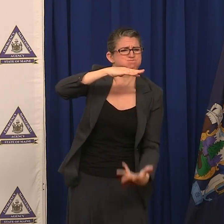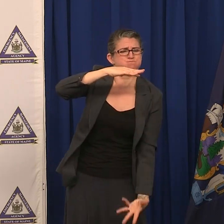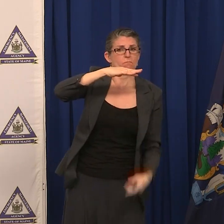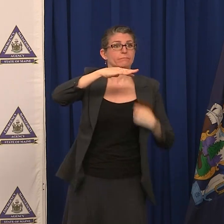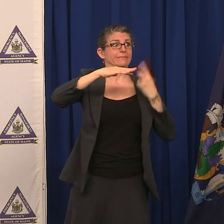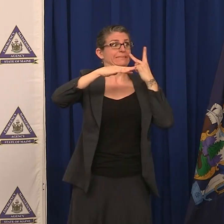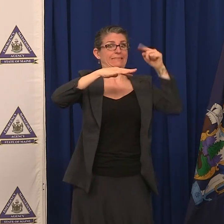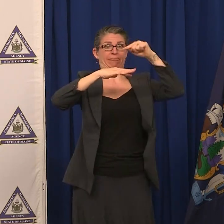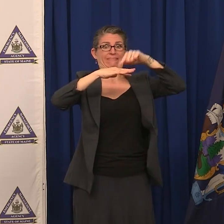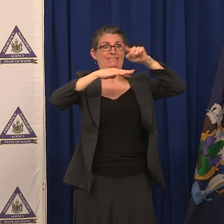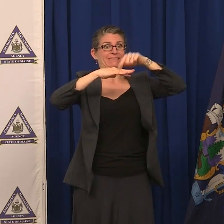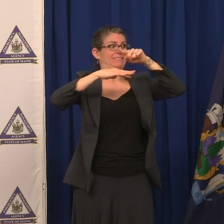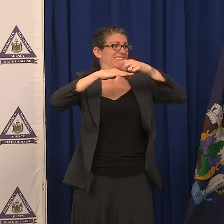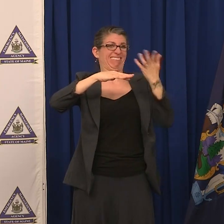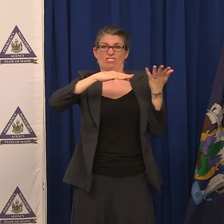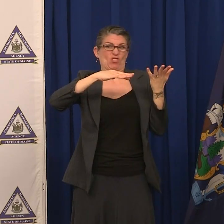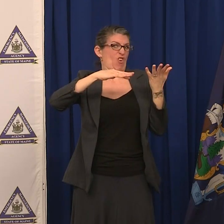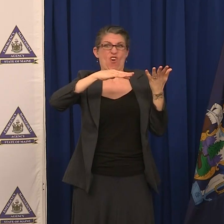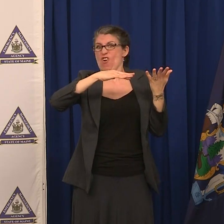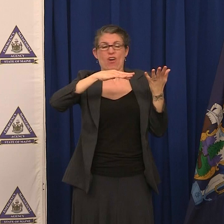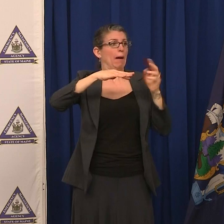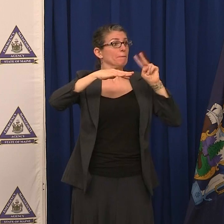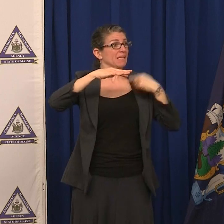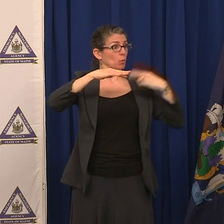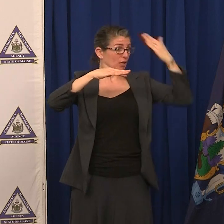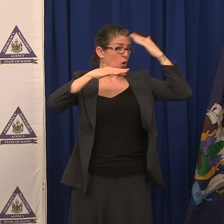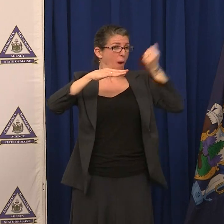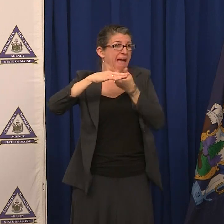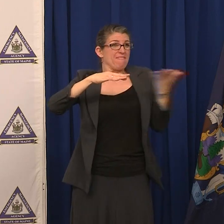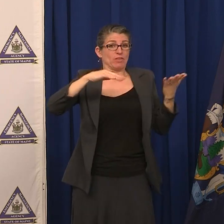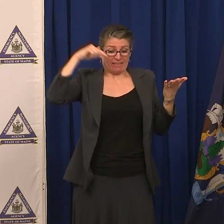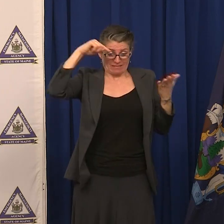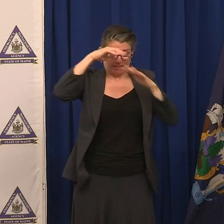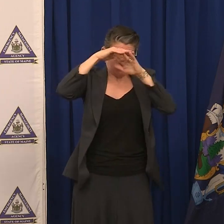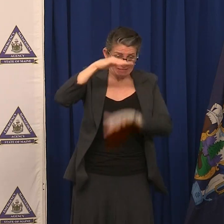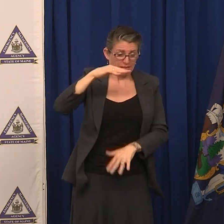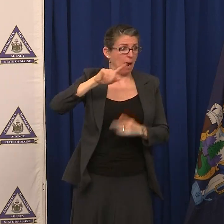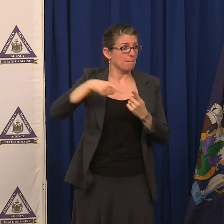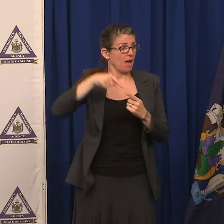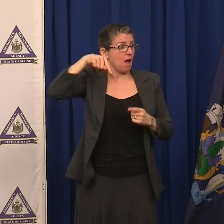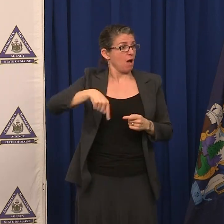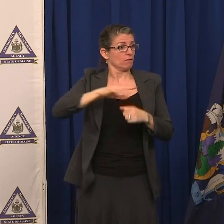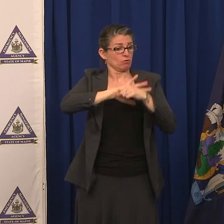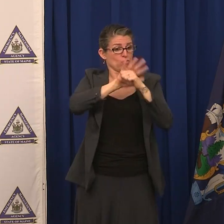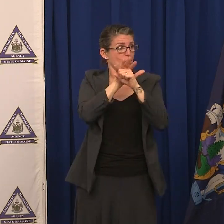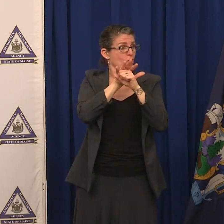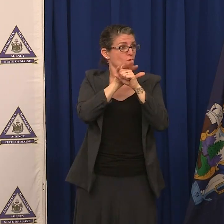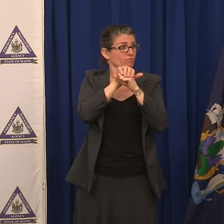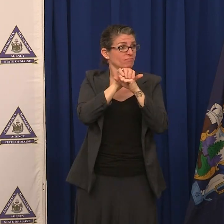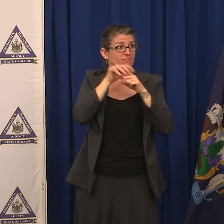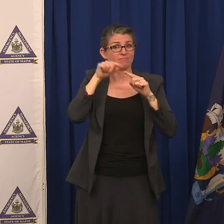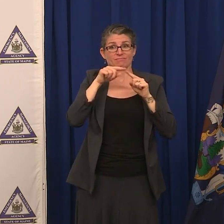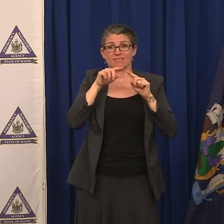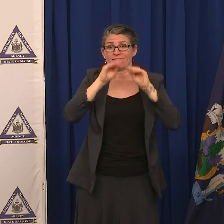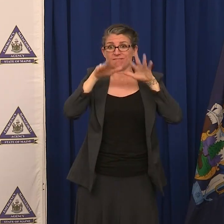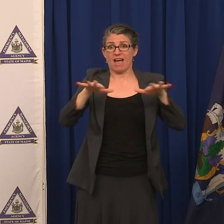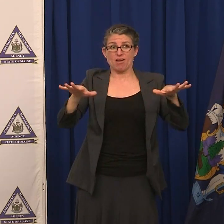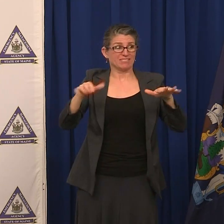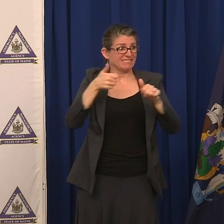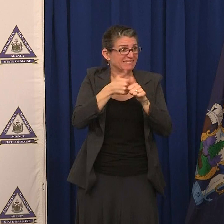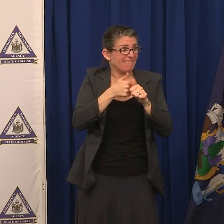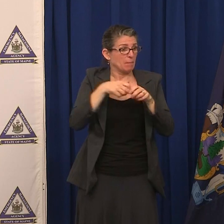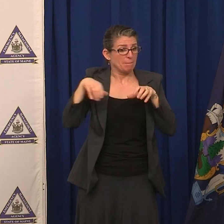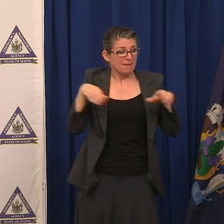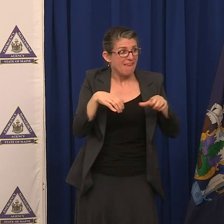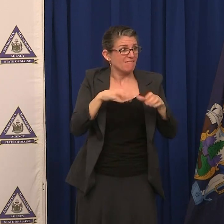is seen versus unseen. So when we do our modeling, we use different assumptions. We build one model with a